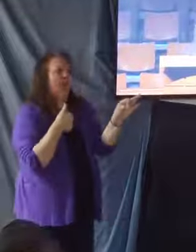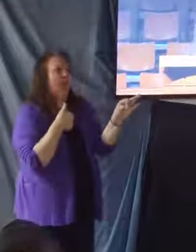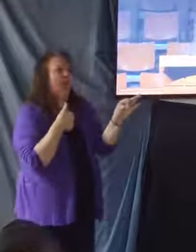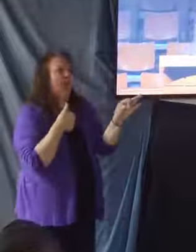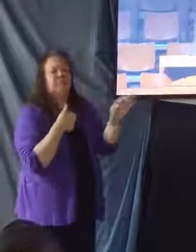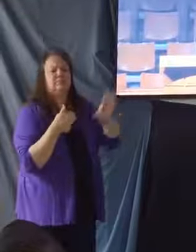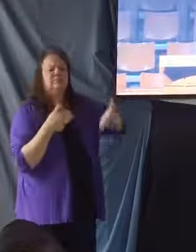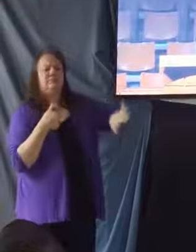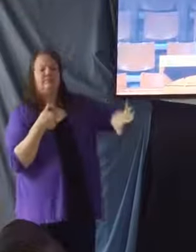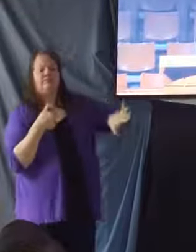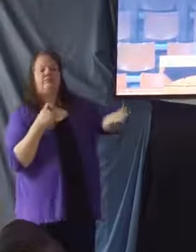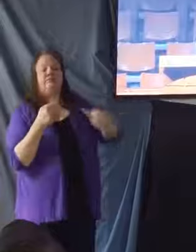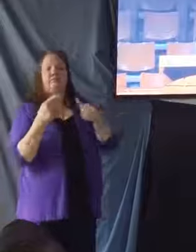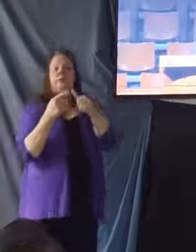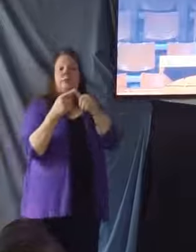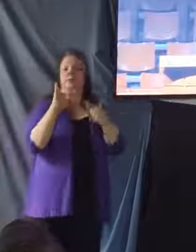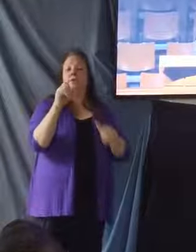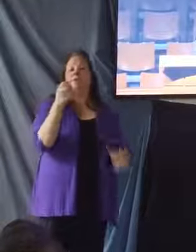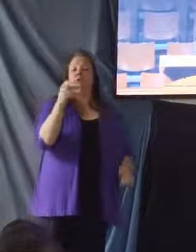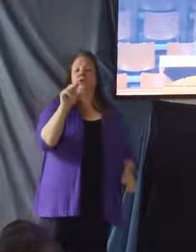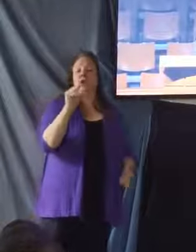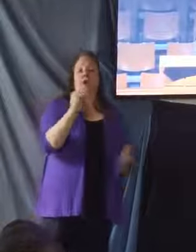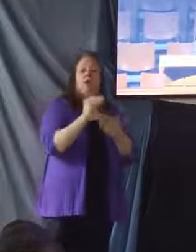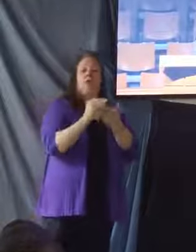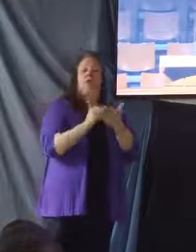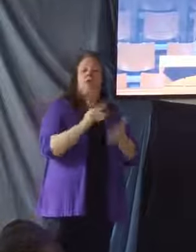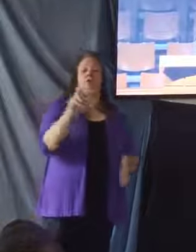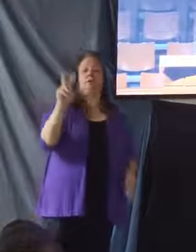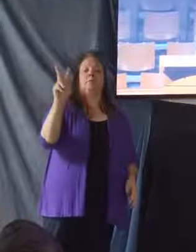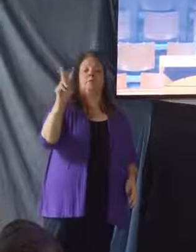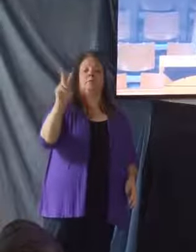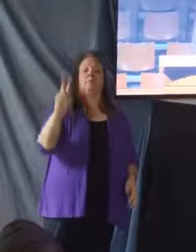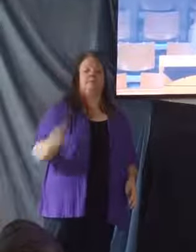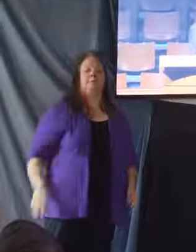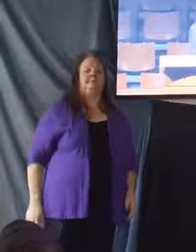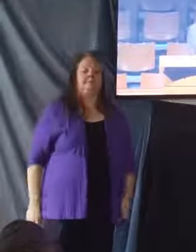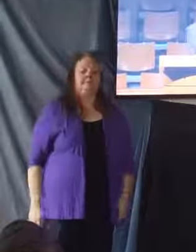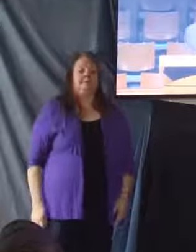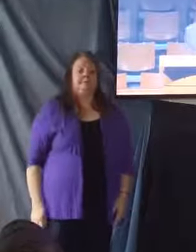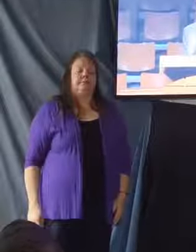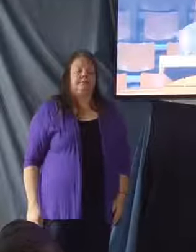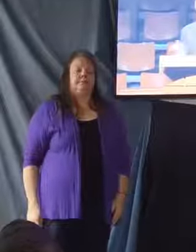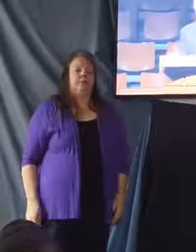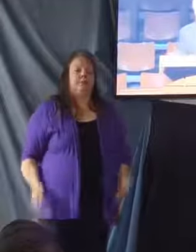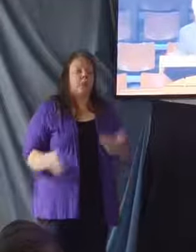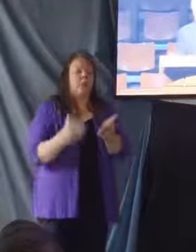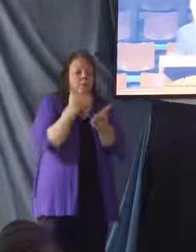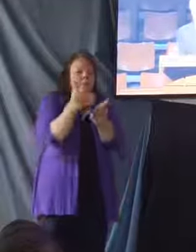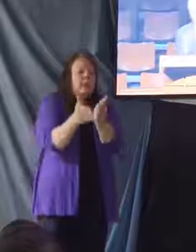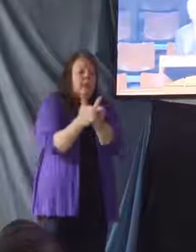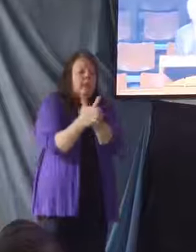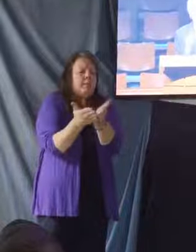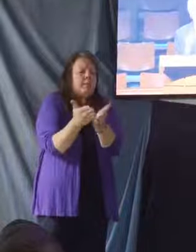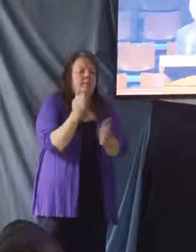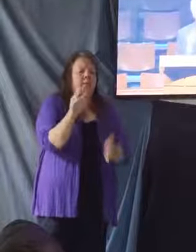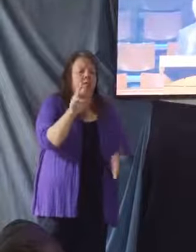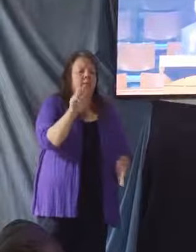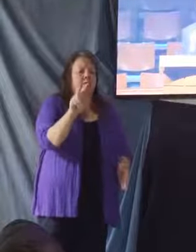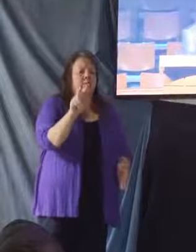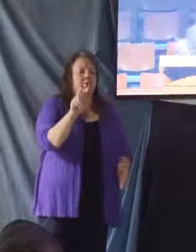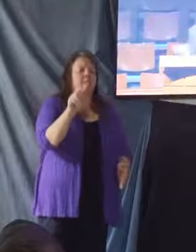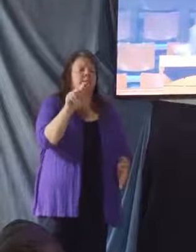to one passage. 1 John chapter 2. All the way back almost to the book of Revelation. Not the Gospel